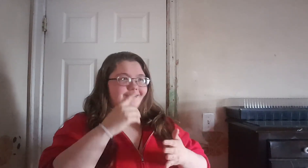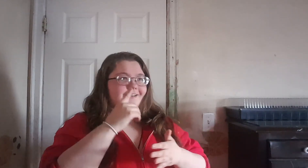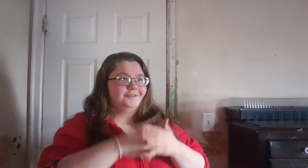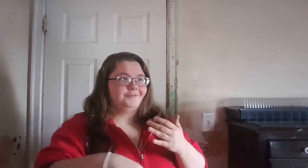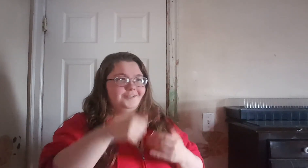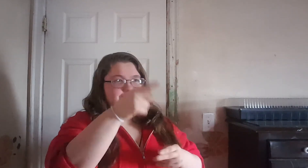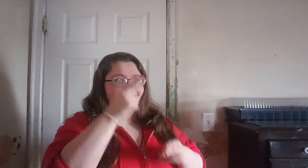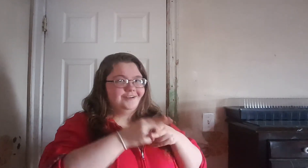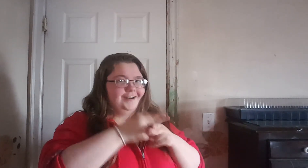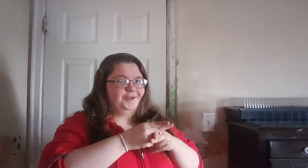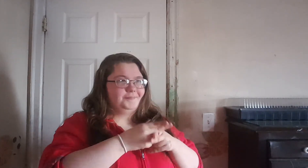what's your name